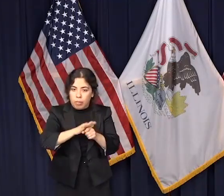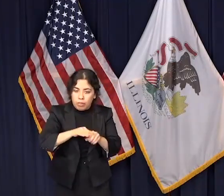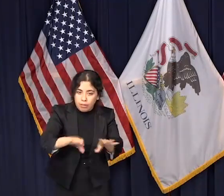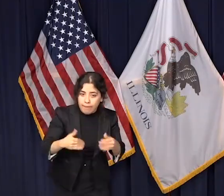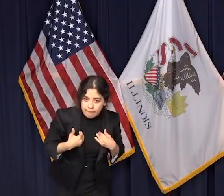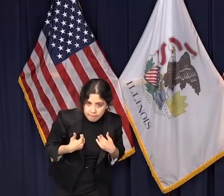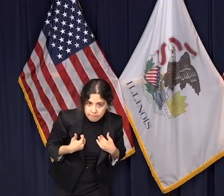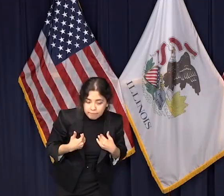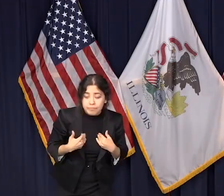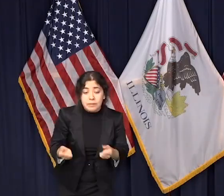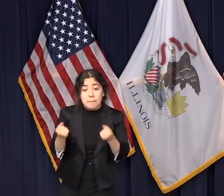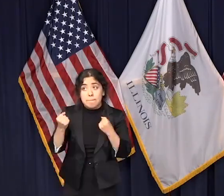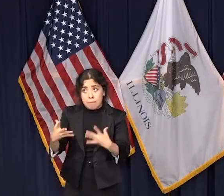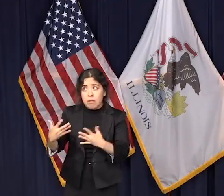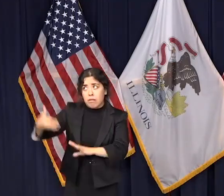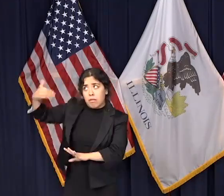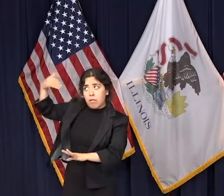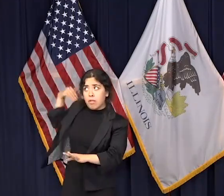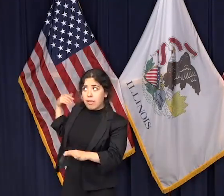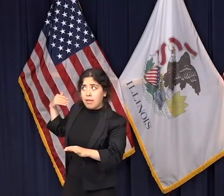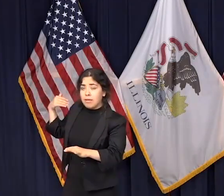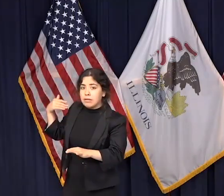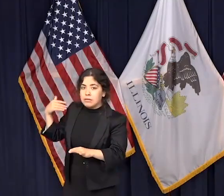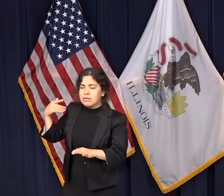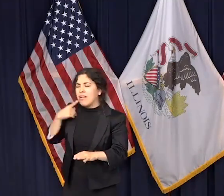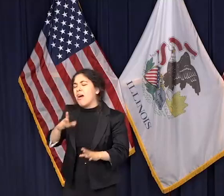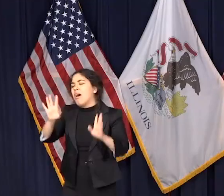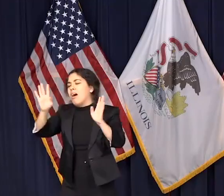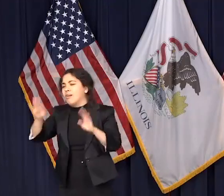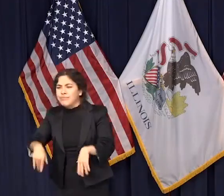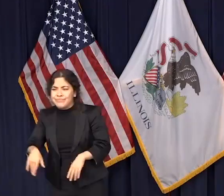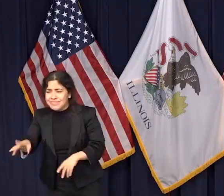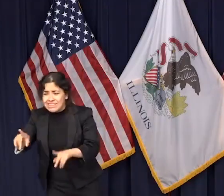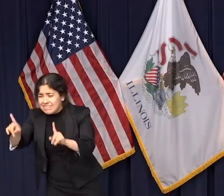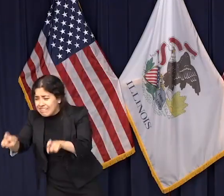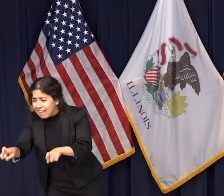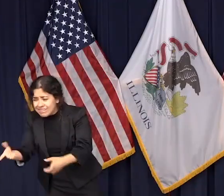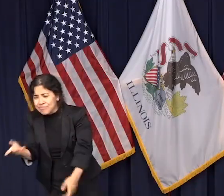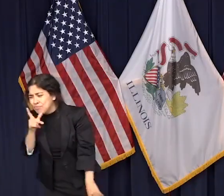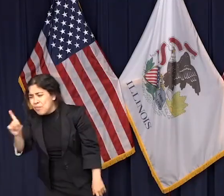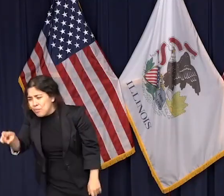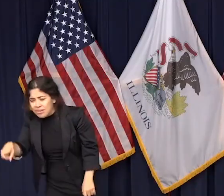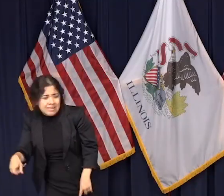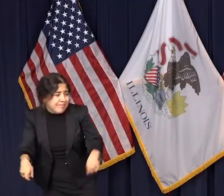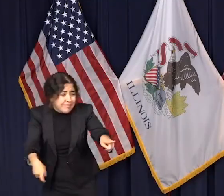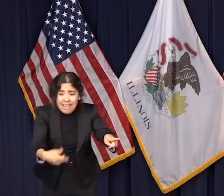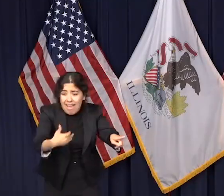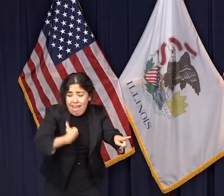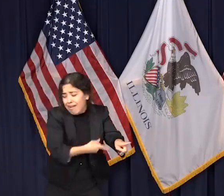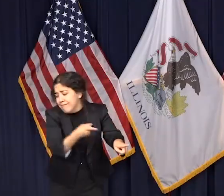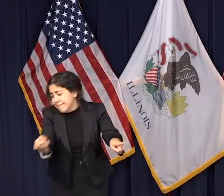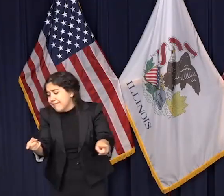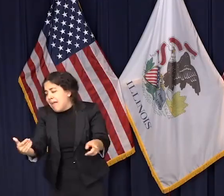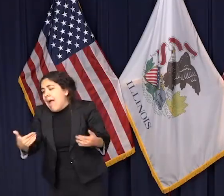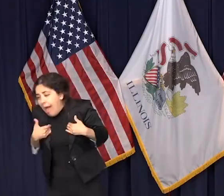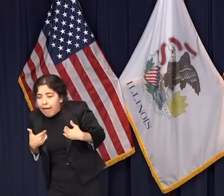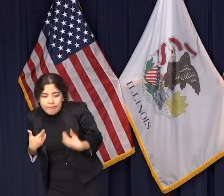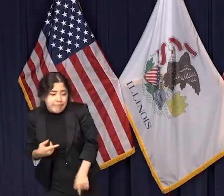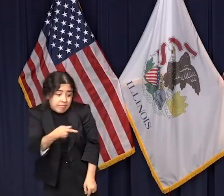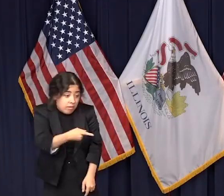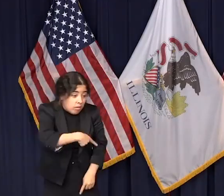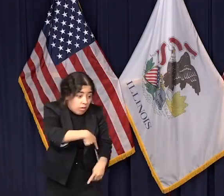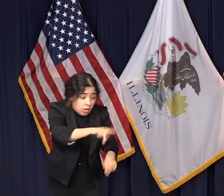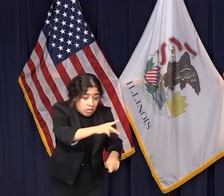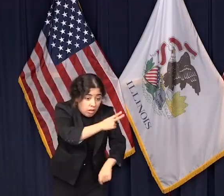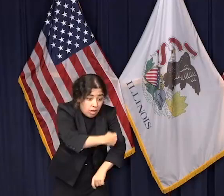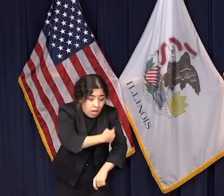cases where we would say, yeah, don't even try to get a test. You know, this person had it. You probably have it. Just stand down. If you get sick, go to the hospital. But